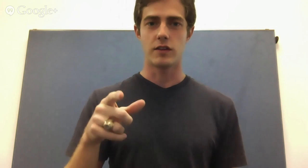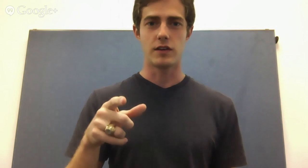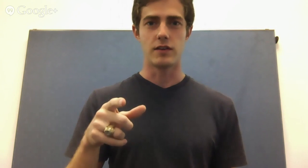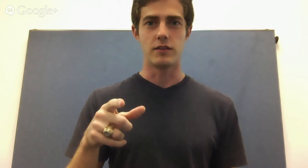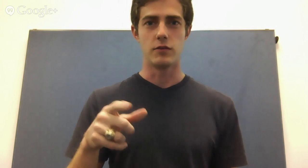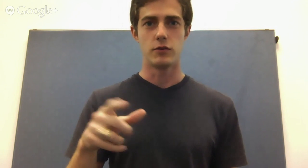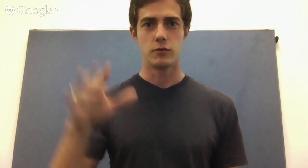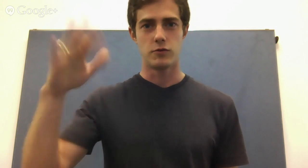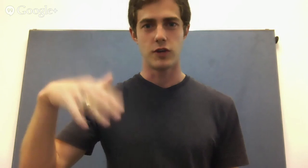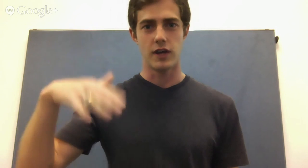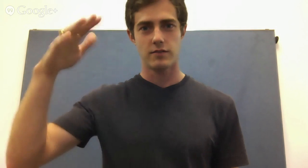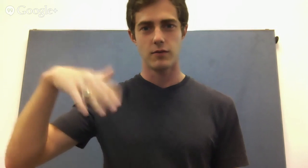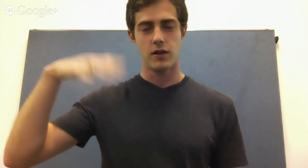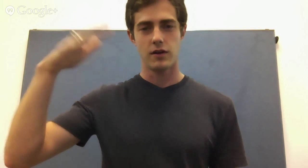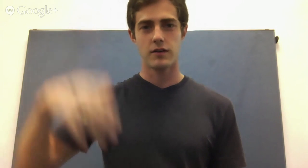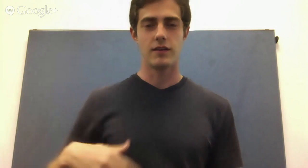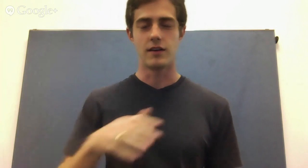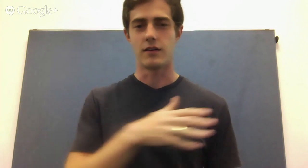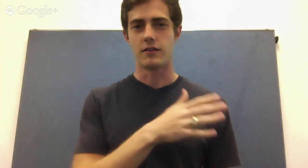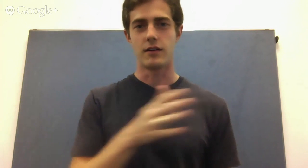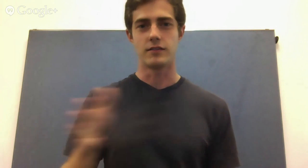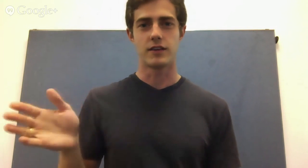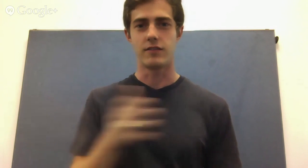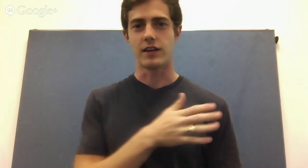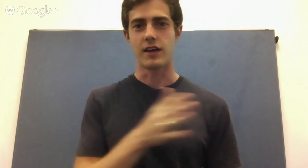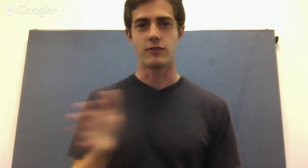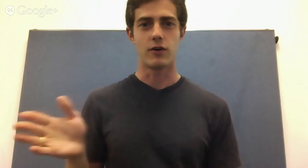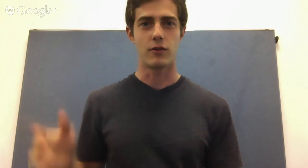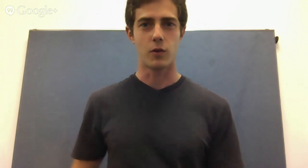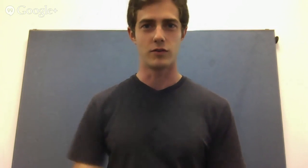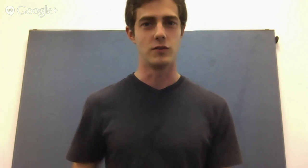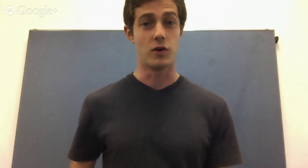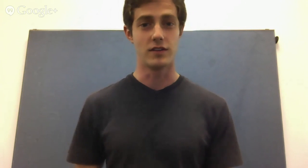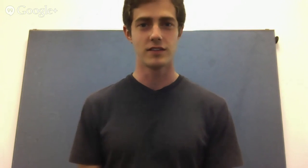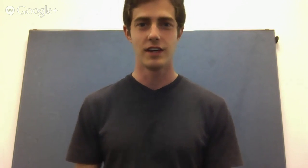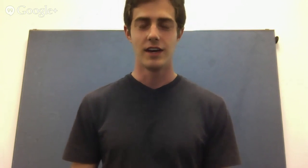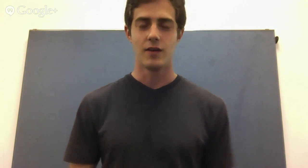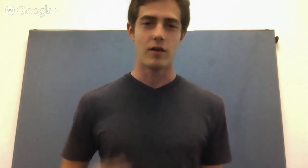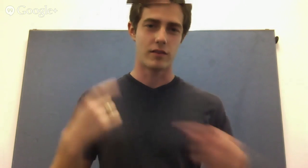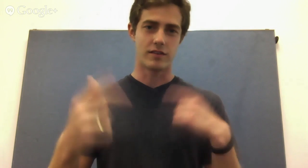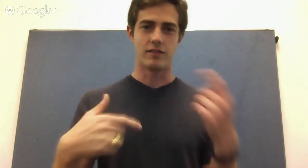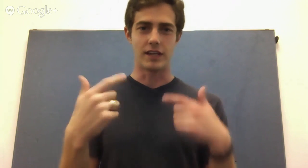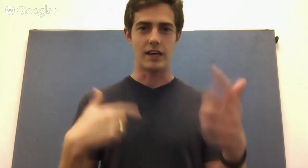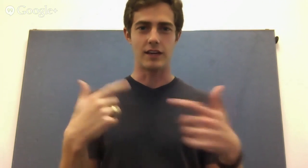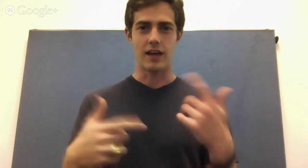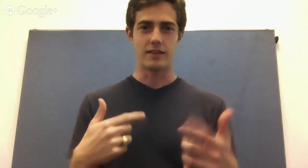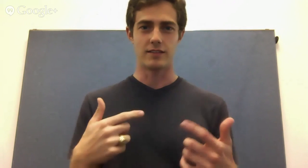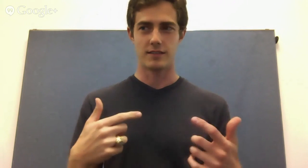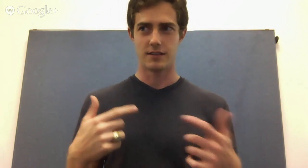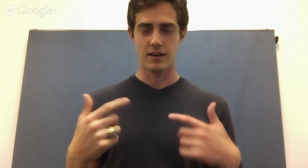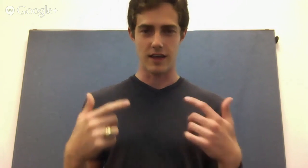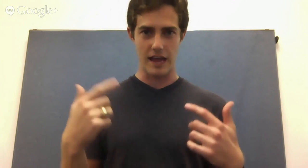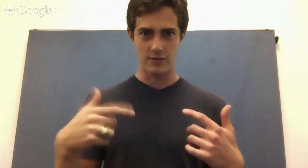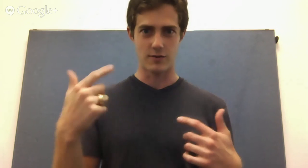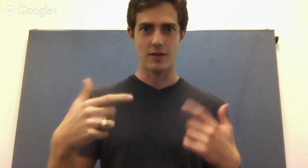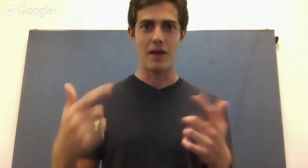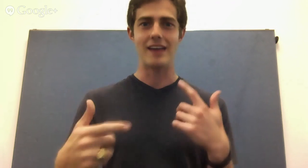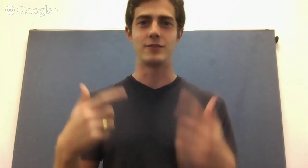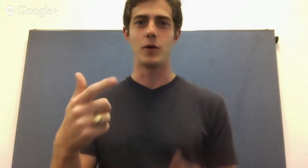the YouTube chat log, and then I'll kind of like answer all the questions at once rather than like as answer them as you ask